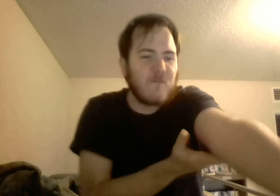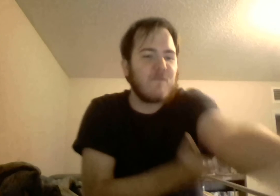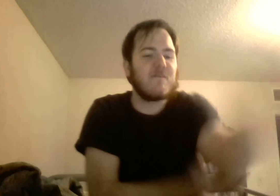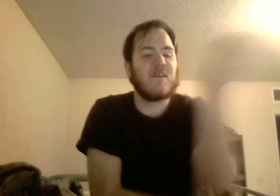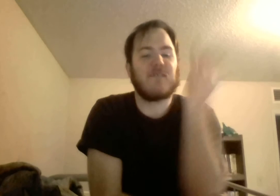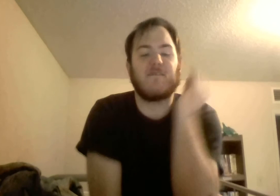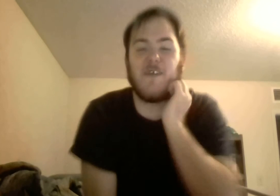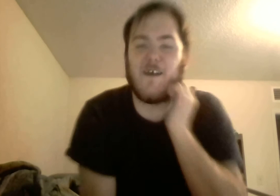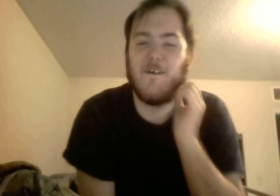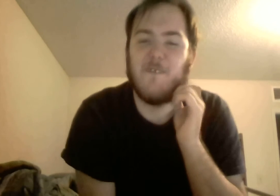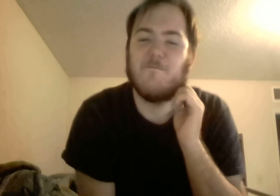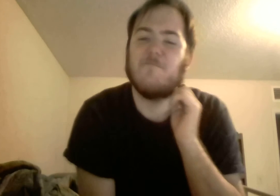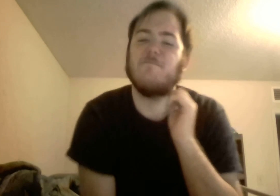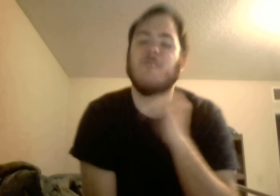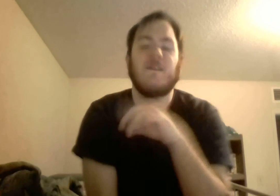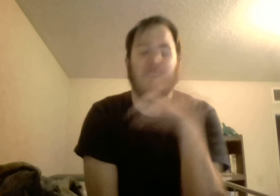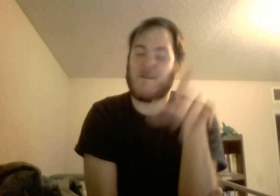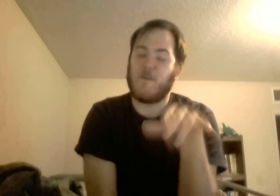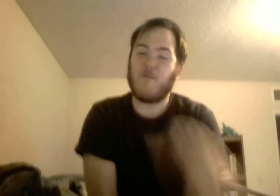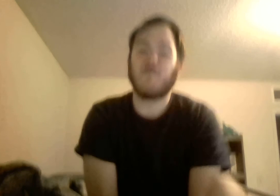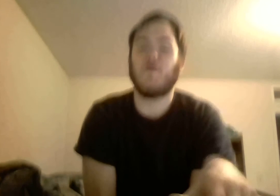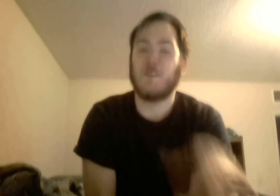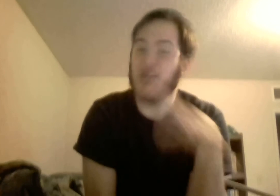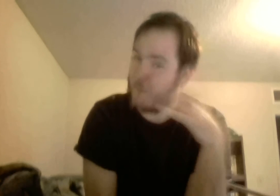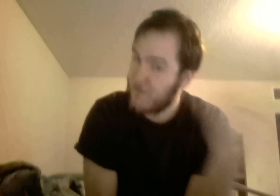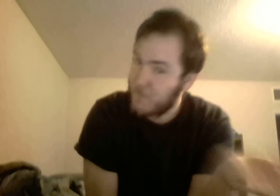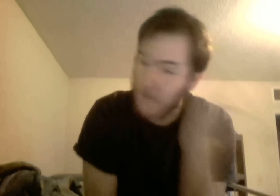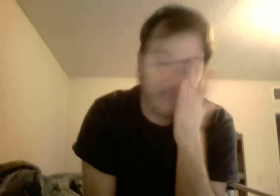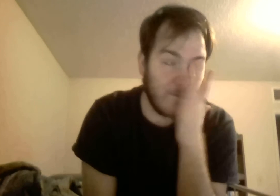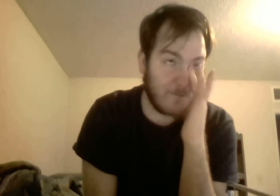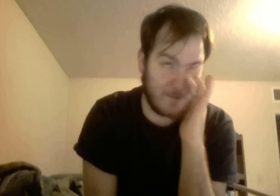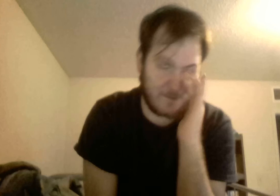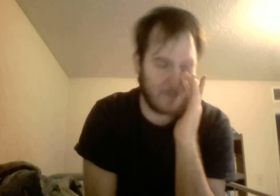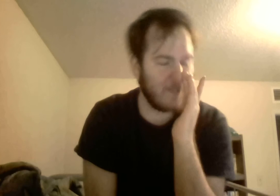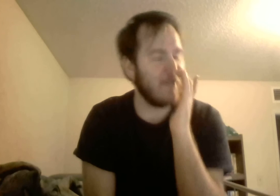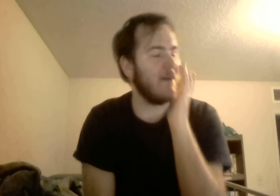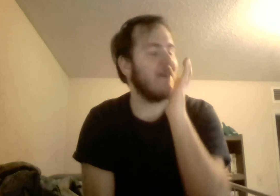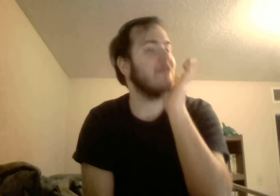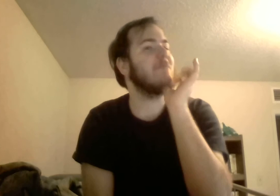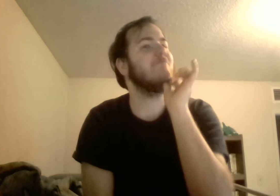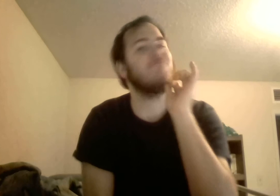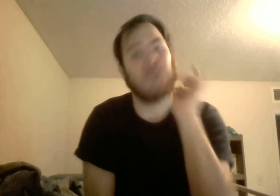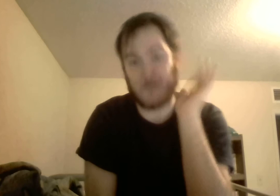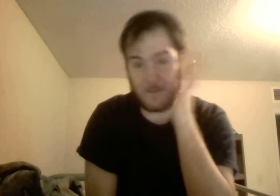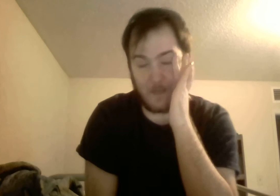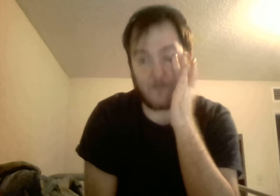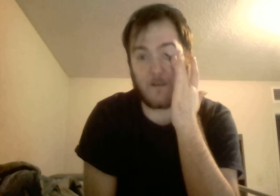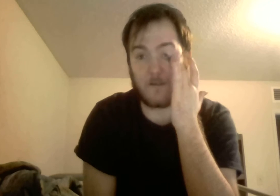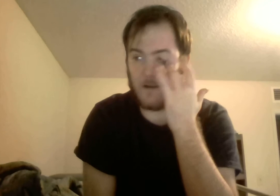Everyone changed. Oh, yeah. Again, like my first time playing that way. Rainbow Dash is. But I digress.